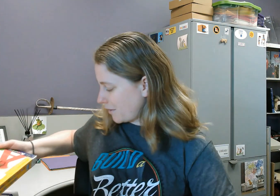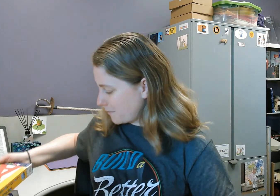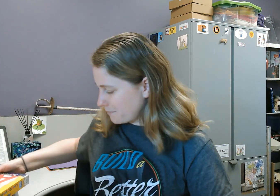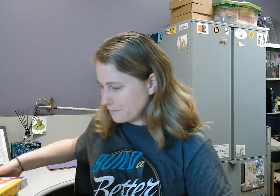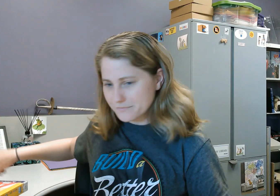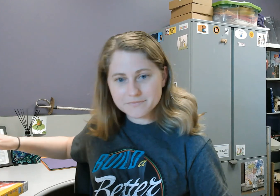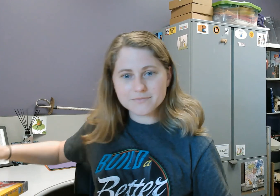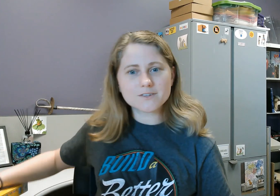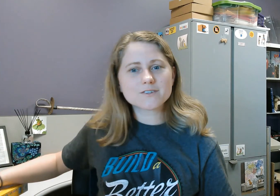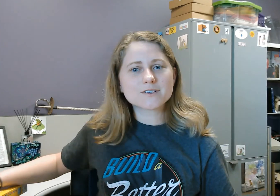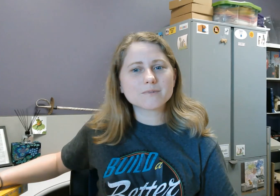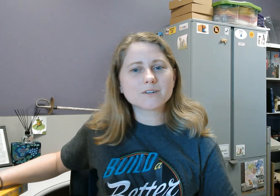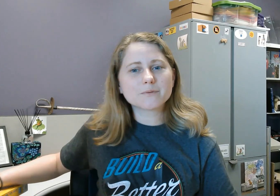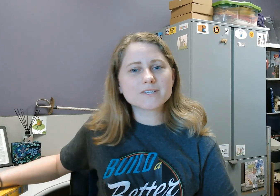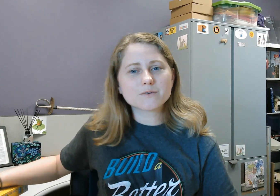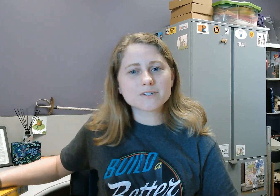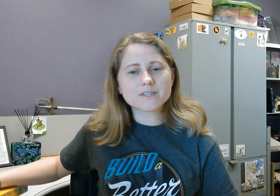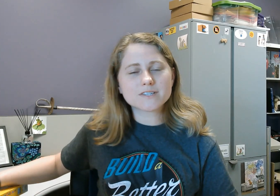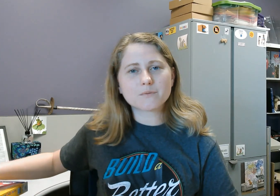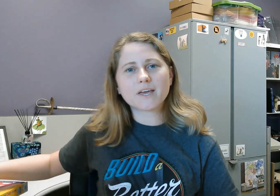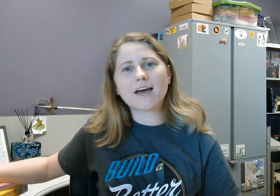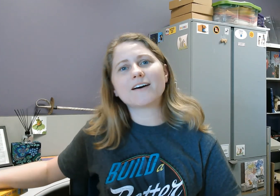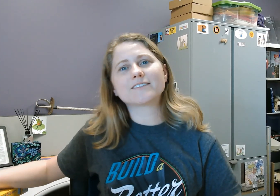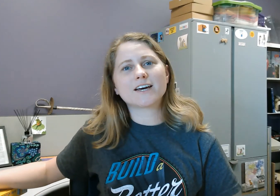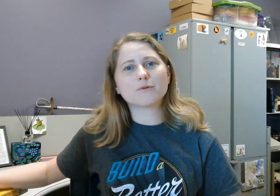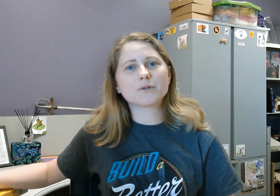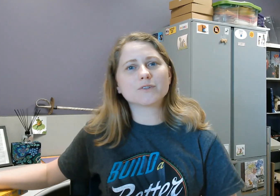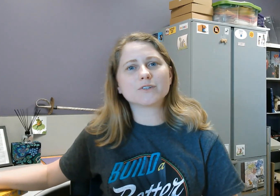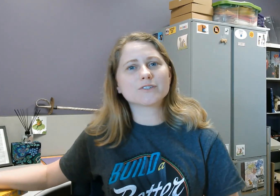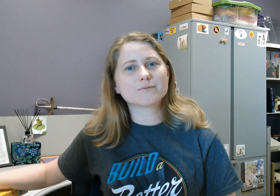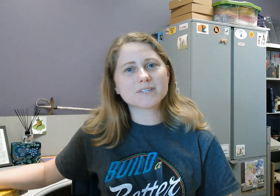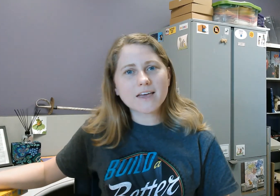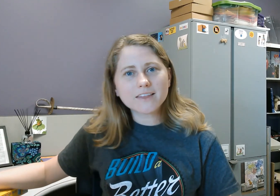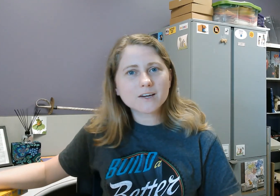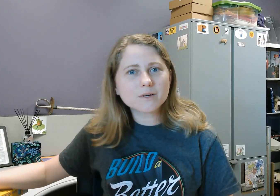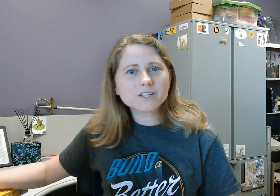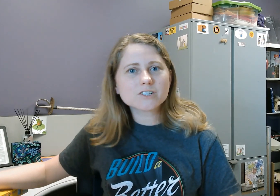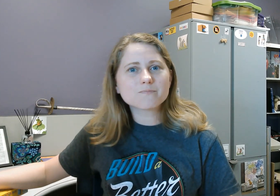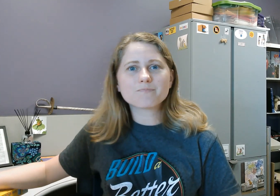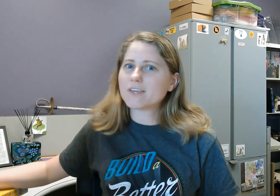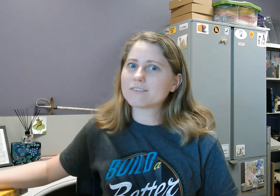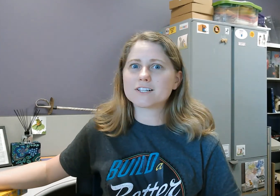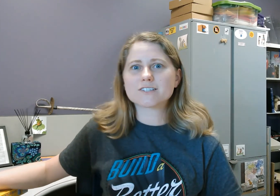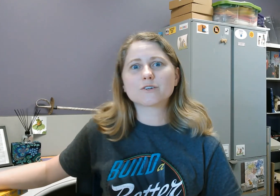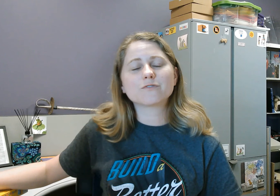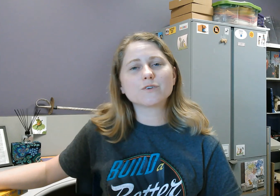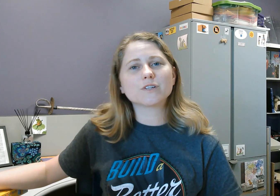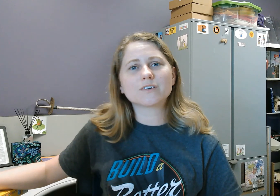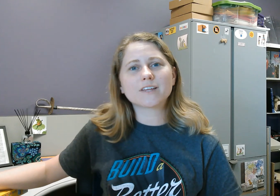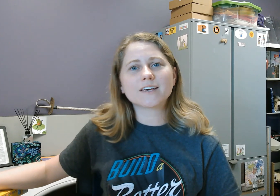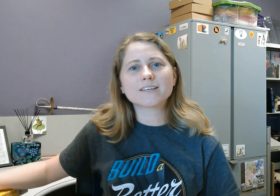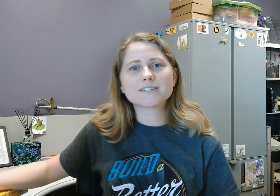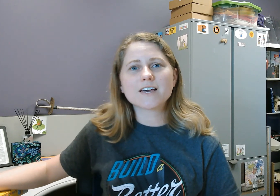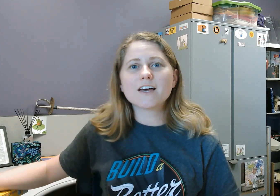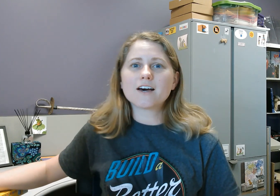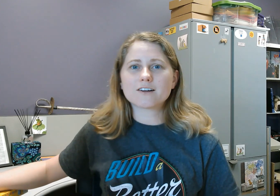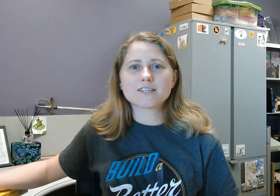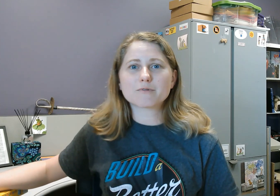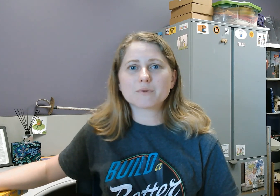So, those are some little resources that we have to help you learn some sign language, even just a few little things. Our summer